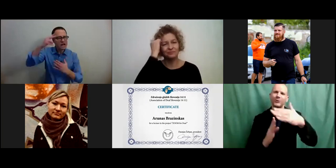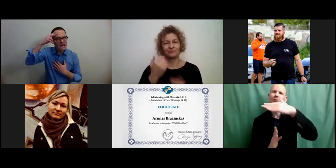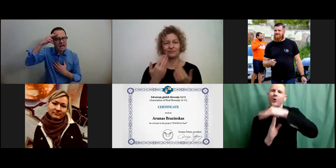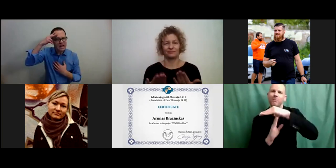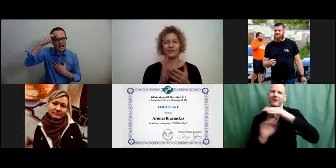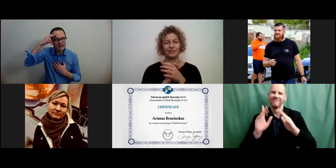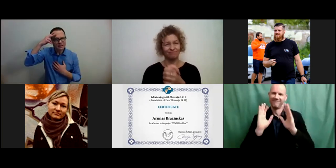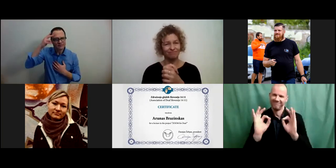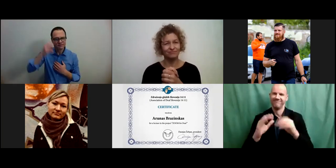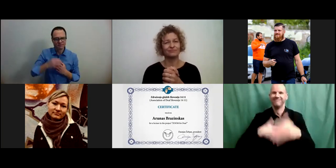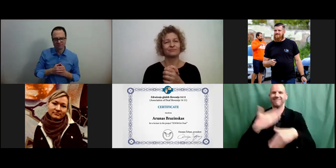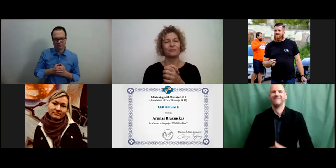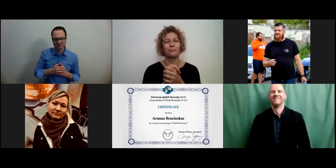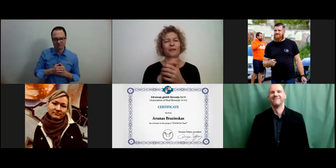much.